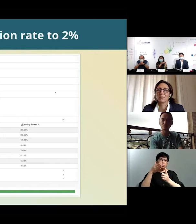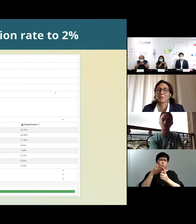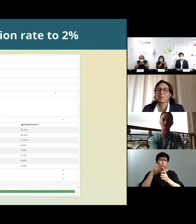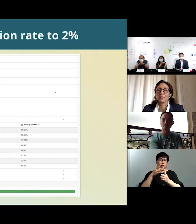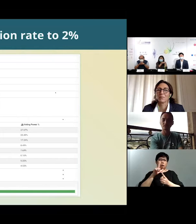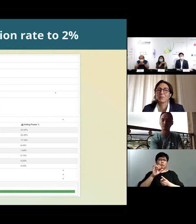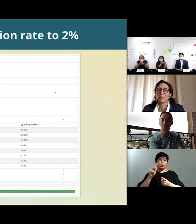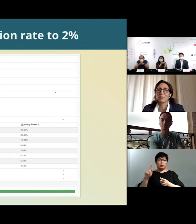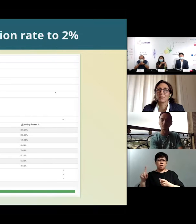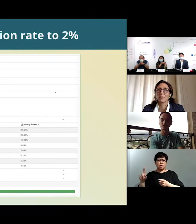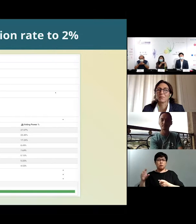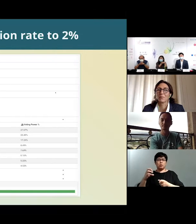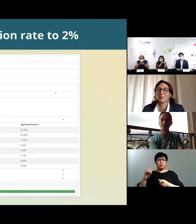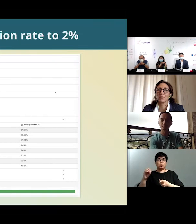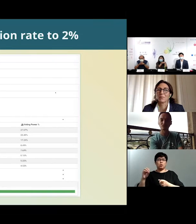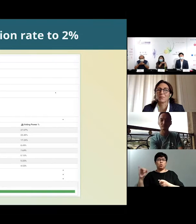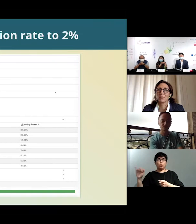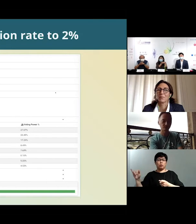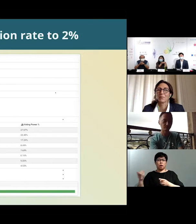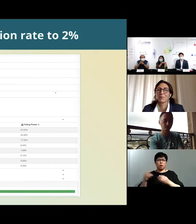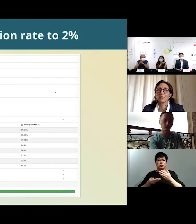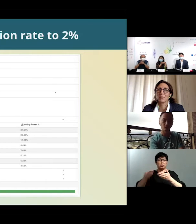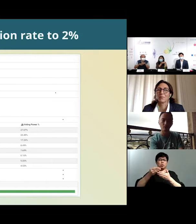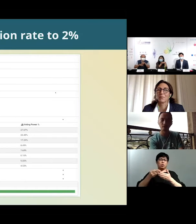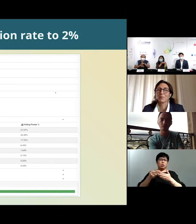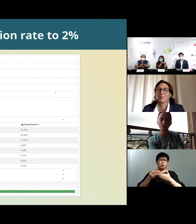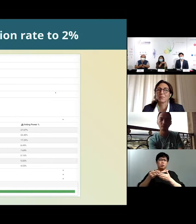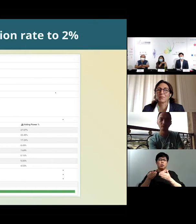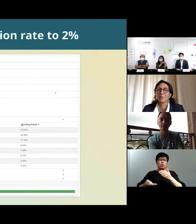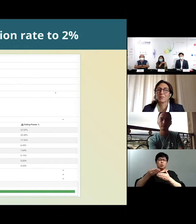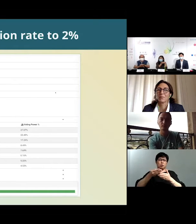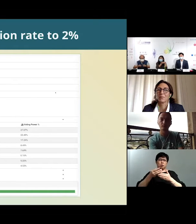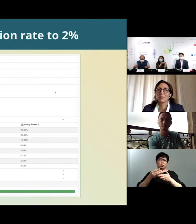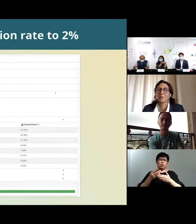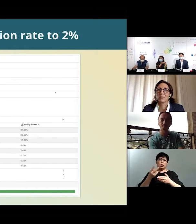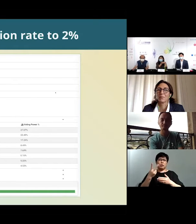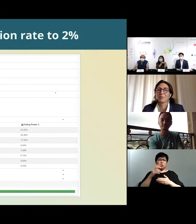very interesting for some people because most of us can hardly